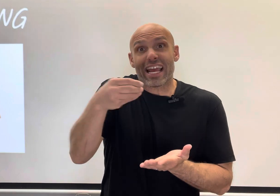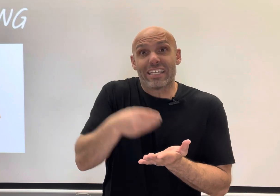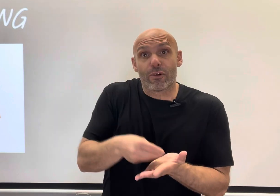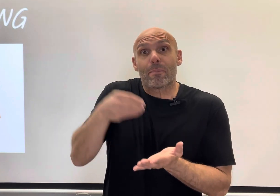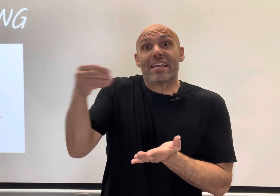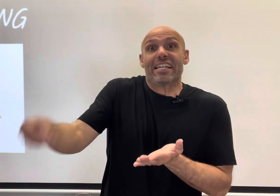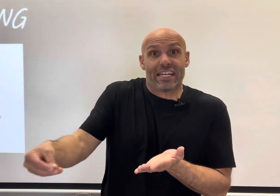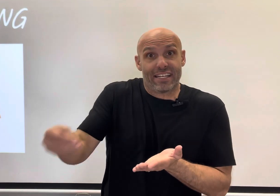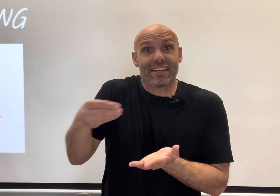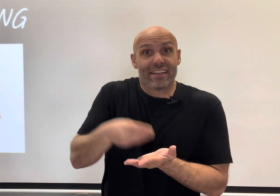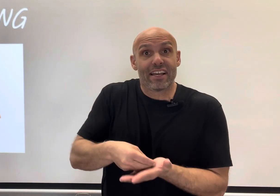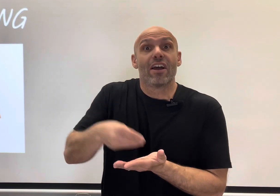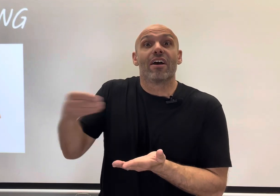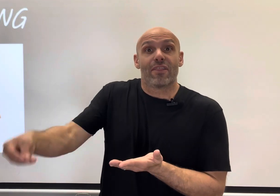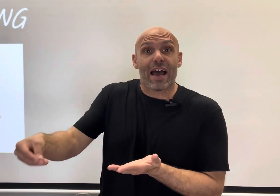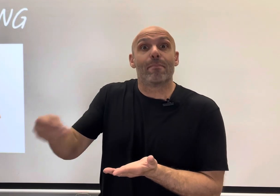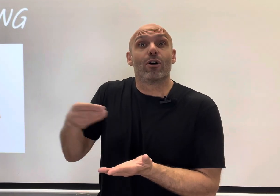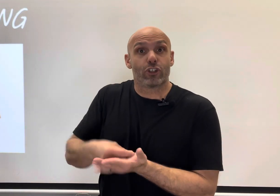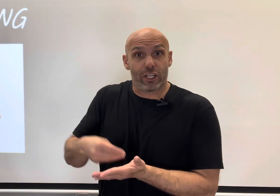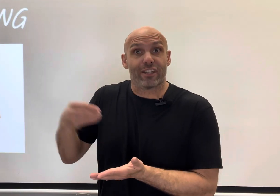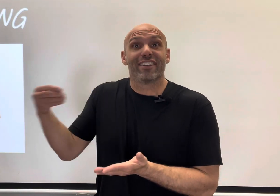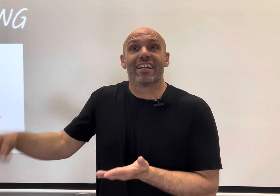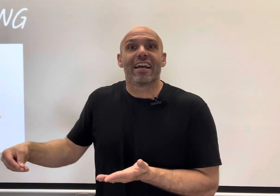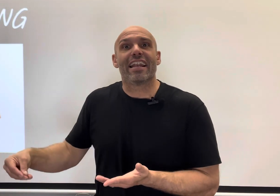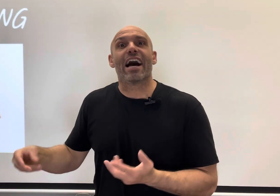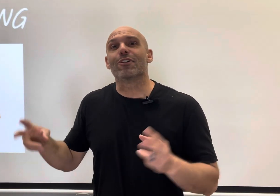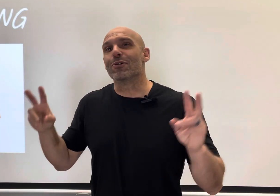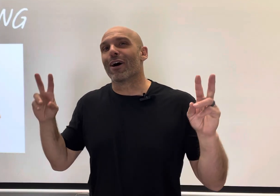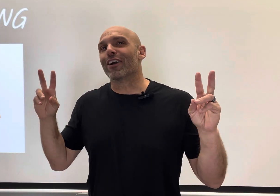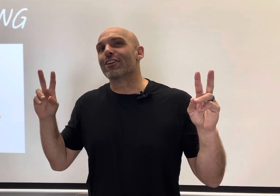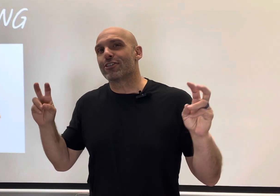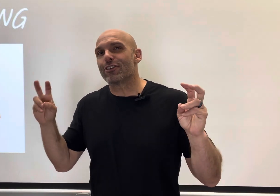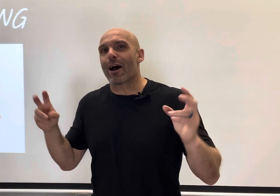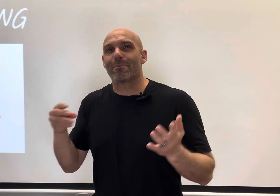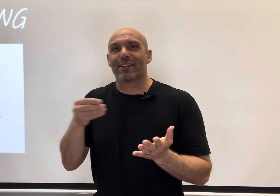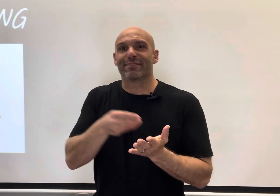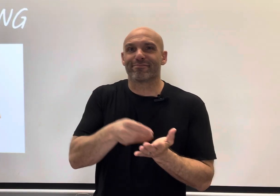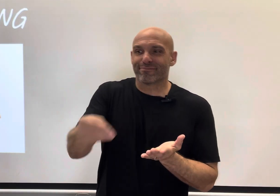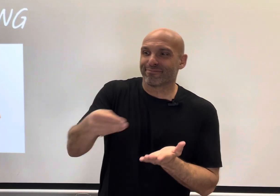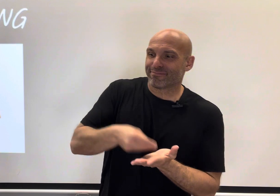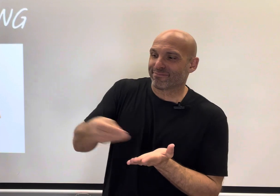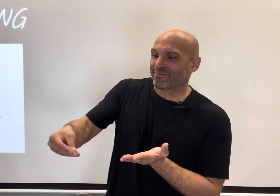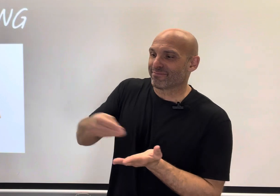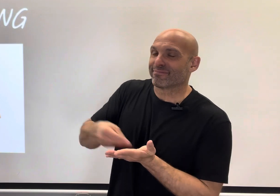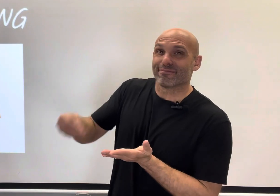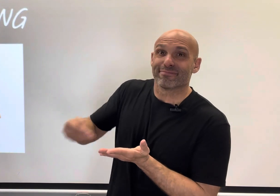then repeating that motion. Now you are shopping.